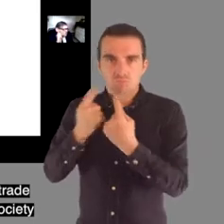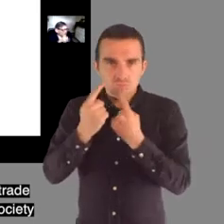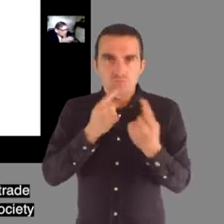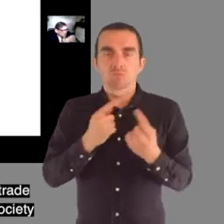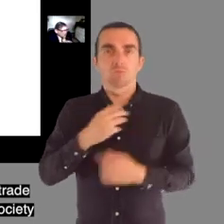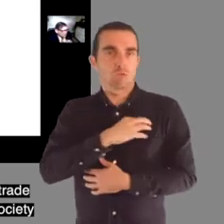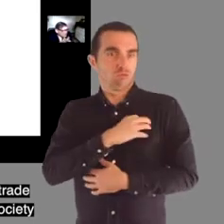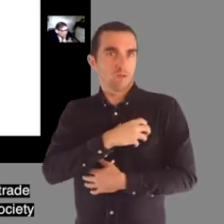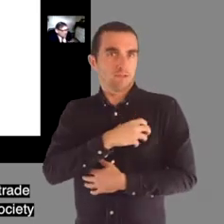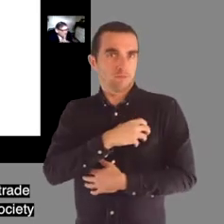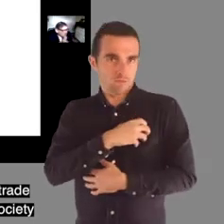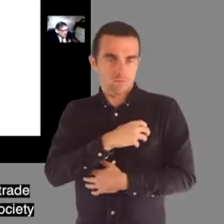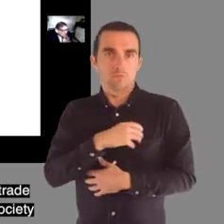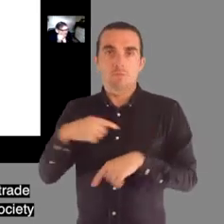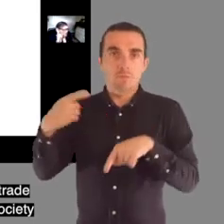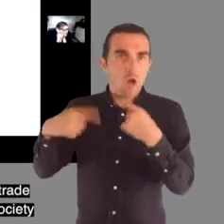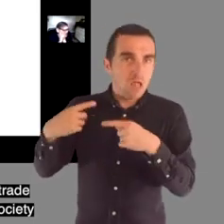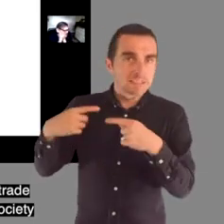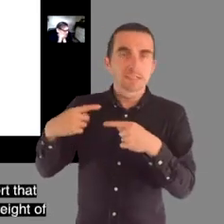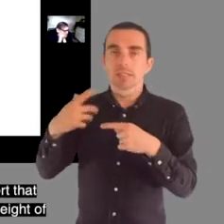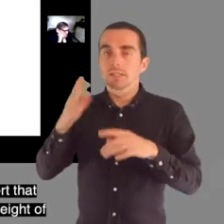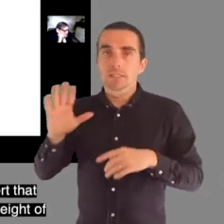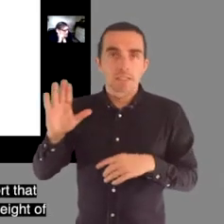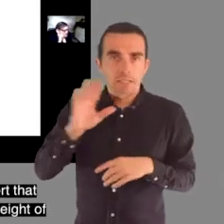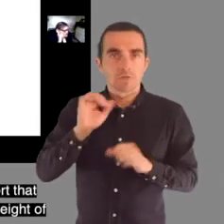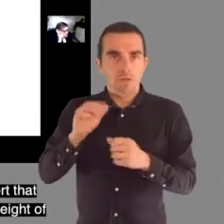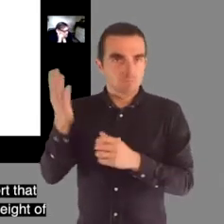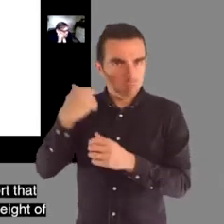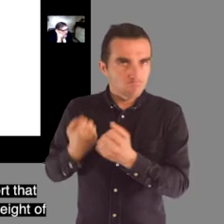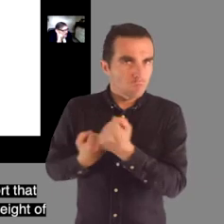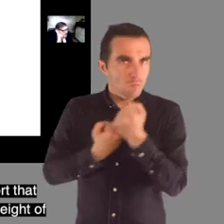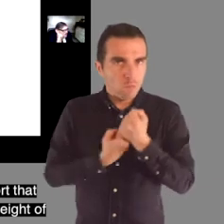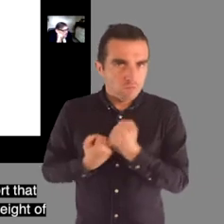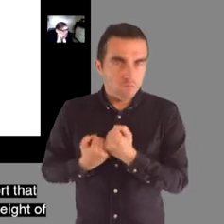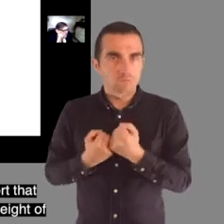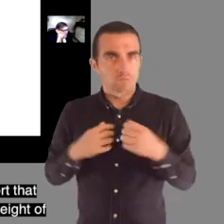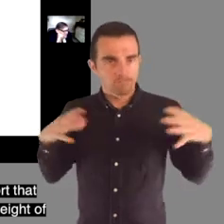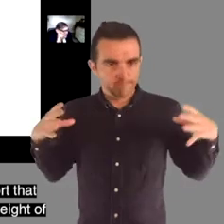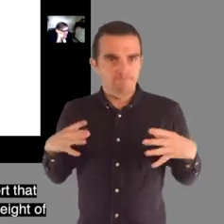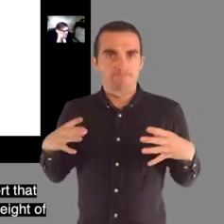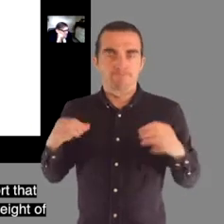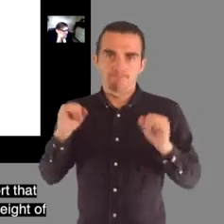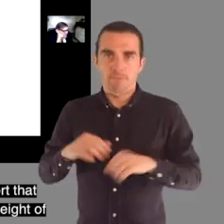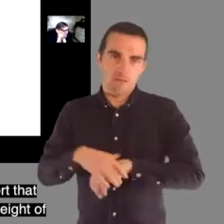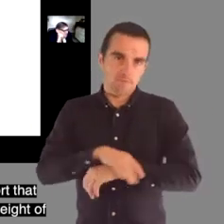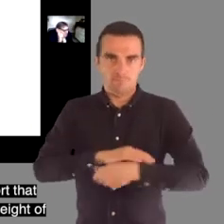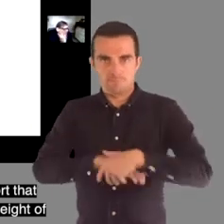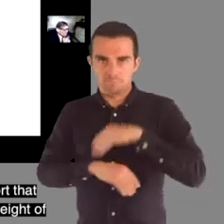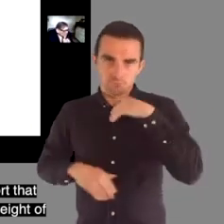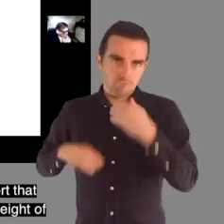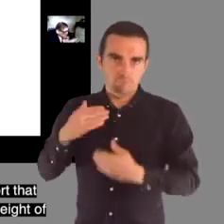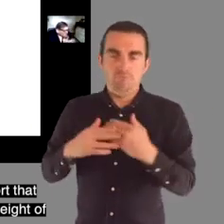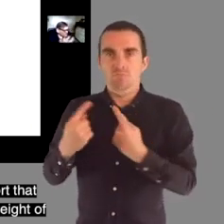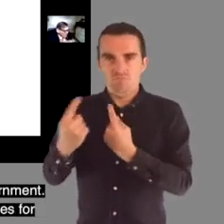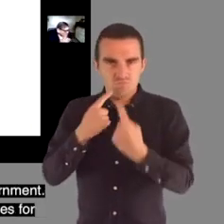motions, speaking to trade unions, political parties, civil society branches to get them to support that, which is about building up